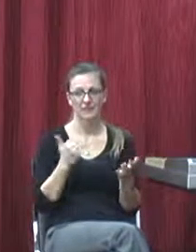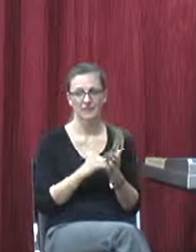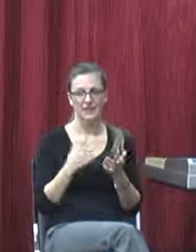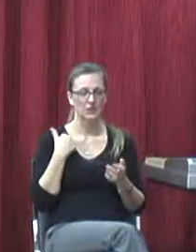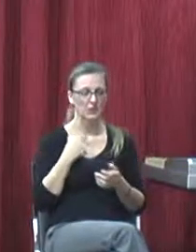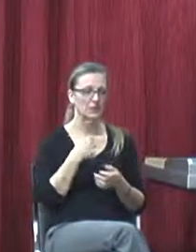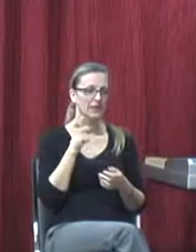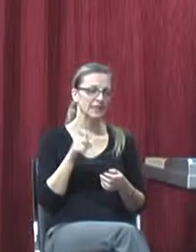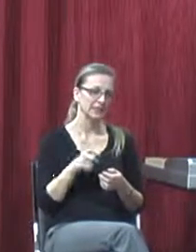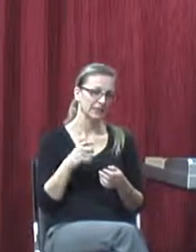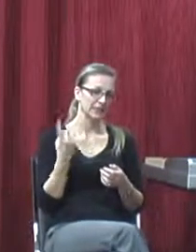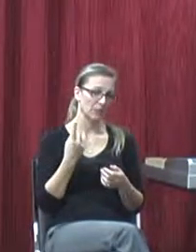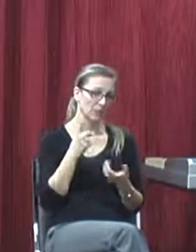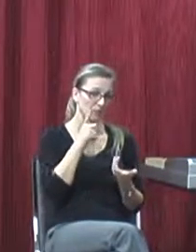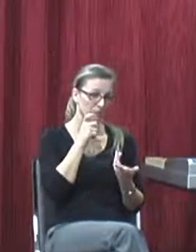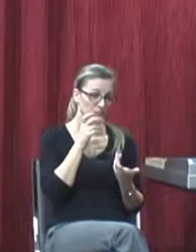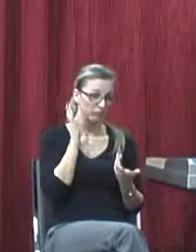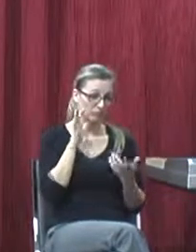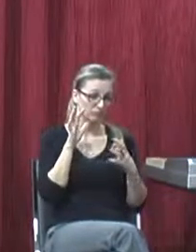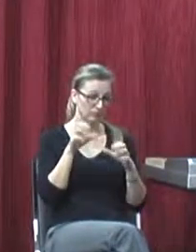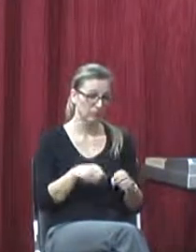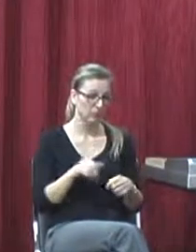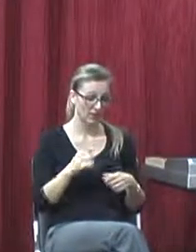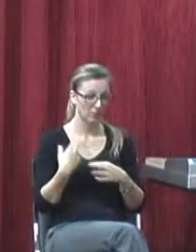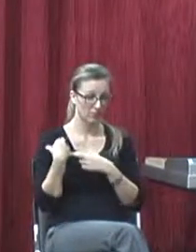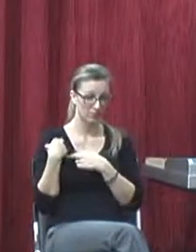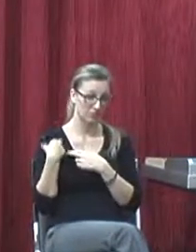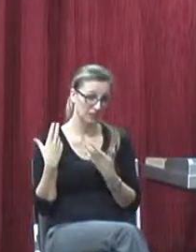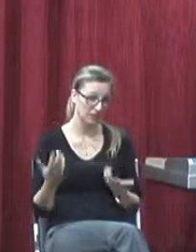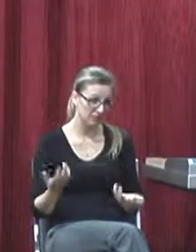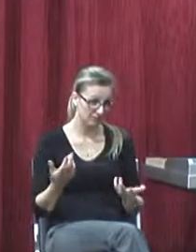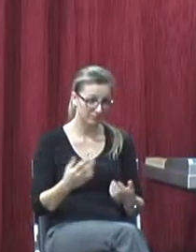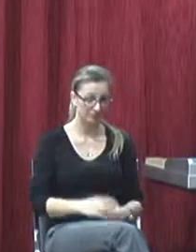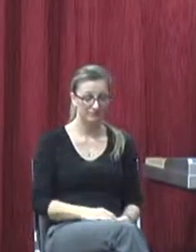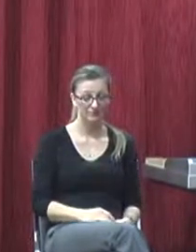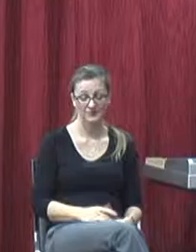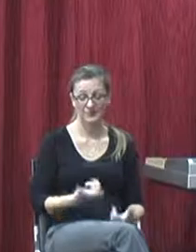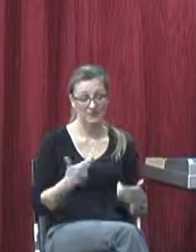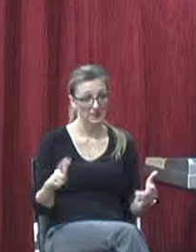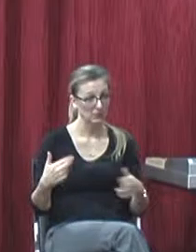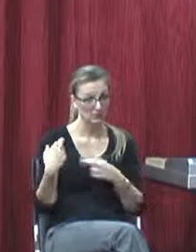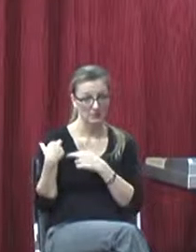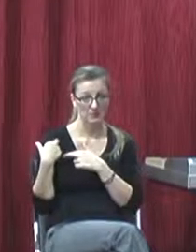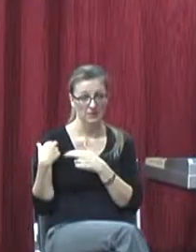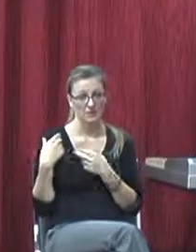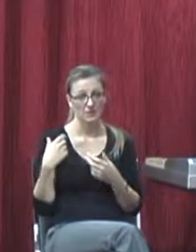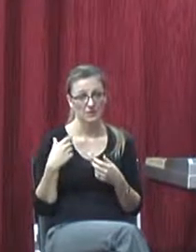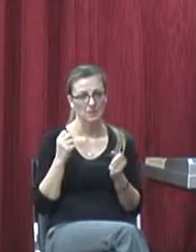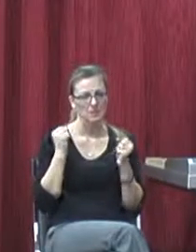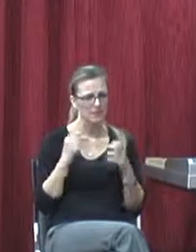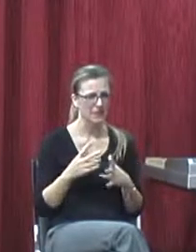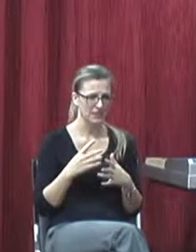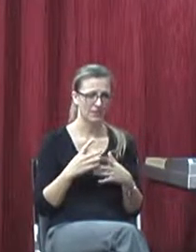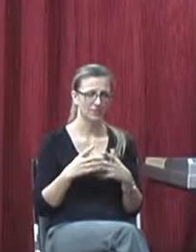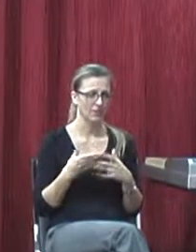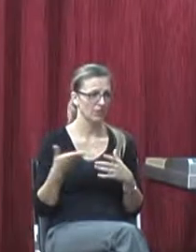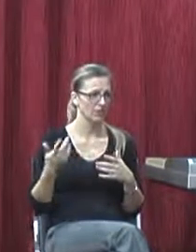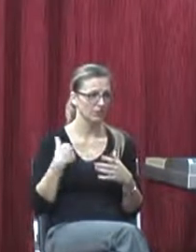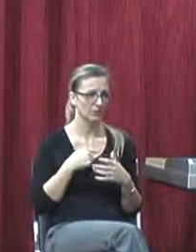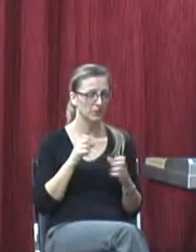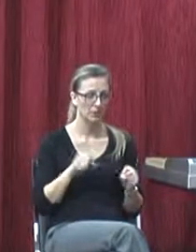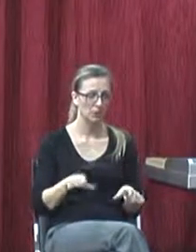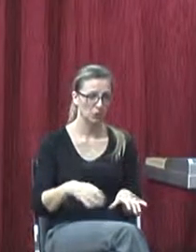on. It's a significant task. Get the name tags made, make sure that they're returned. And so there's all kinds of things that we can do.